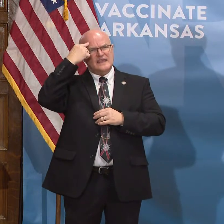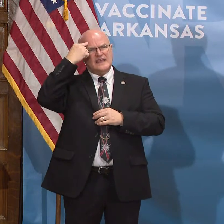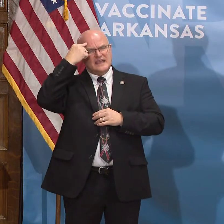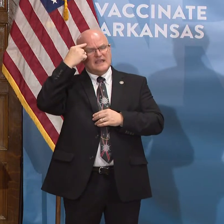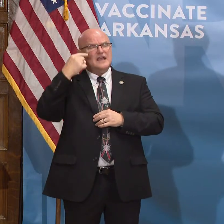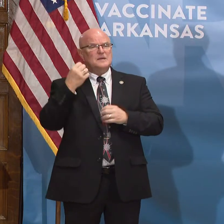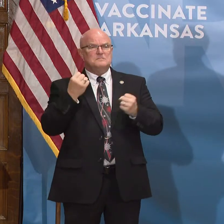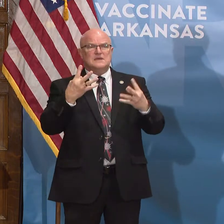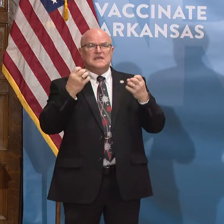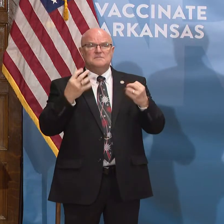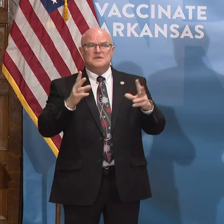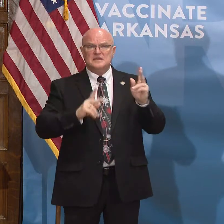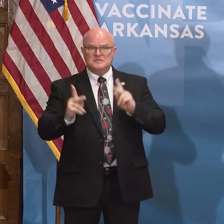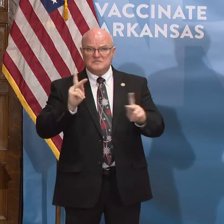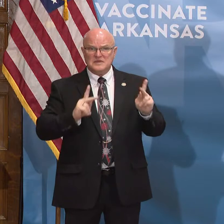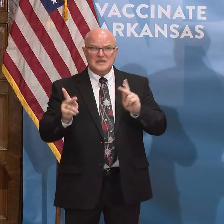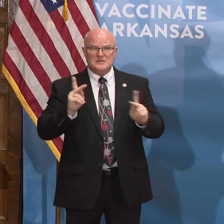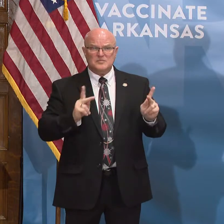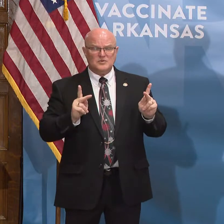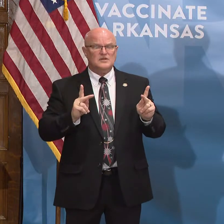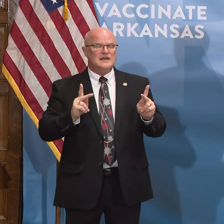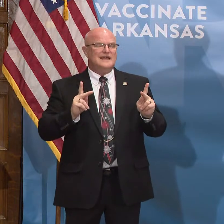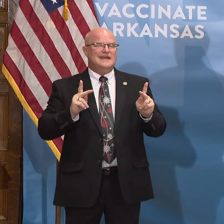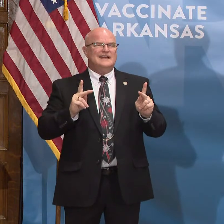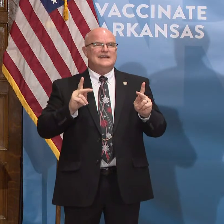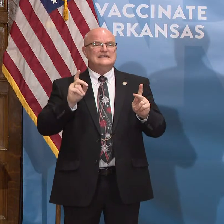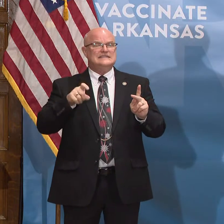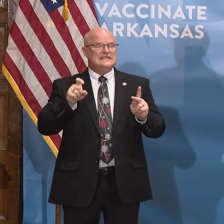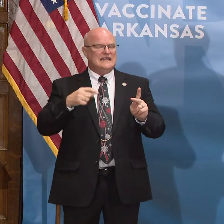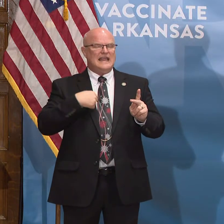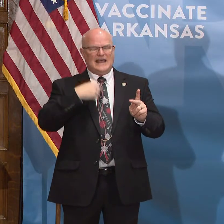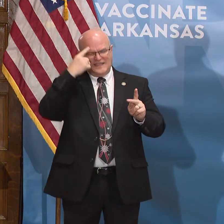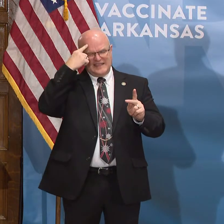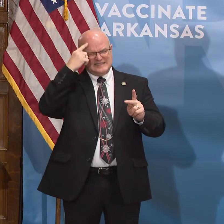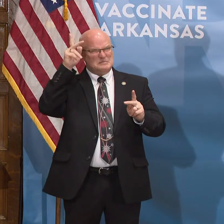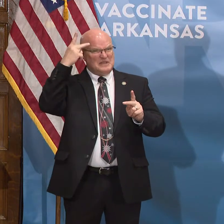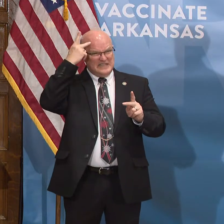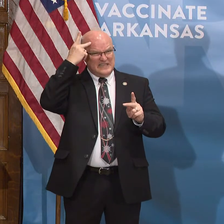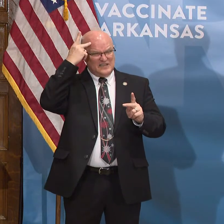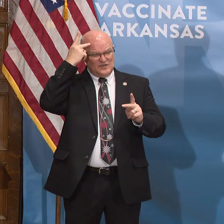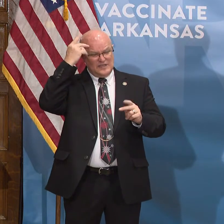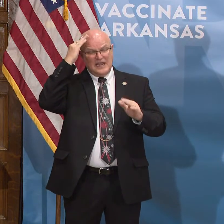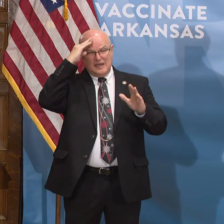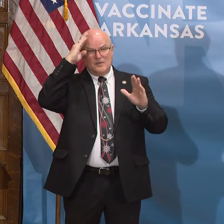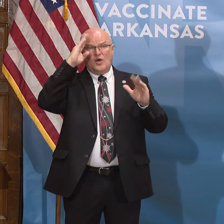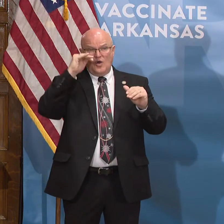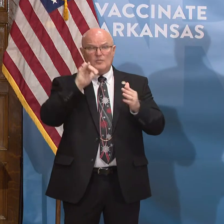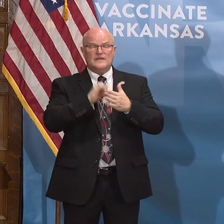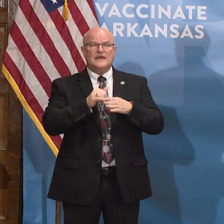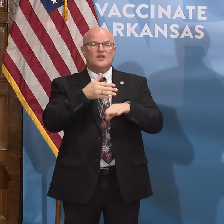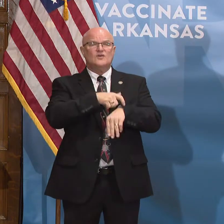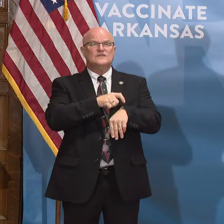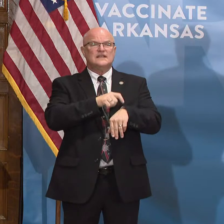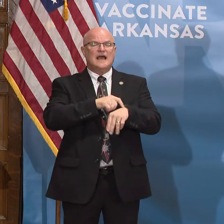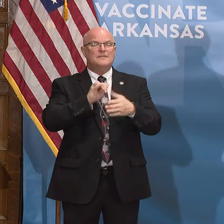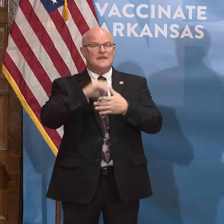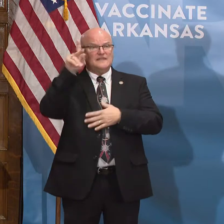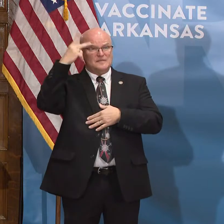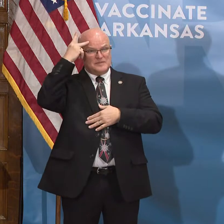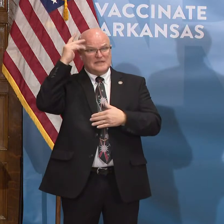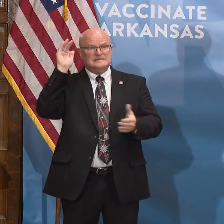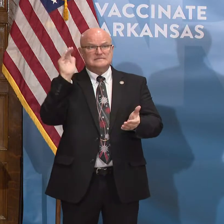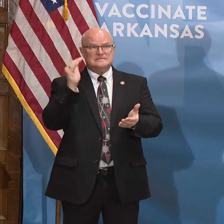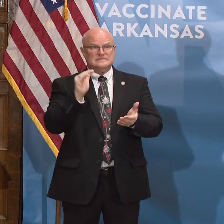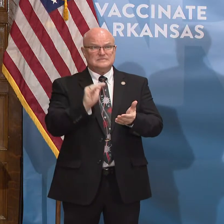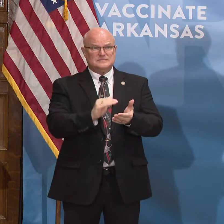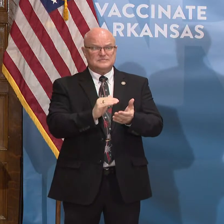still a hardcore element, and I think it got politicized early on. And I'm hopeful over time that diminishes. I